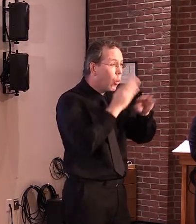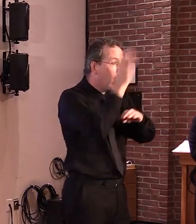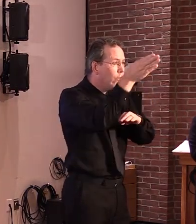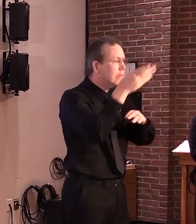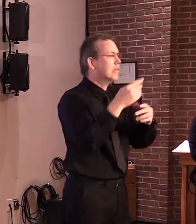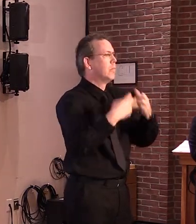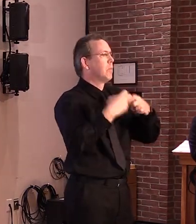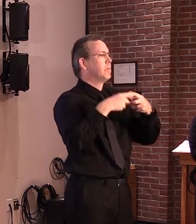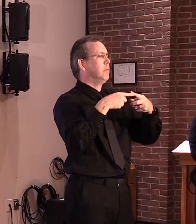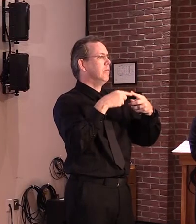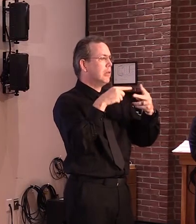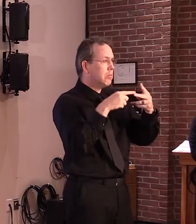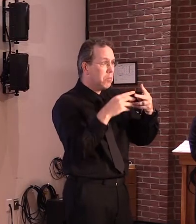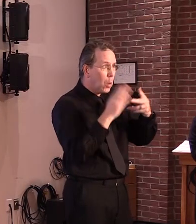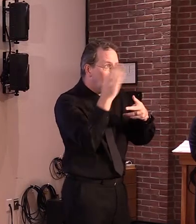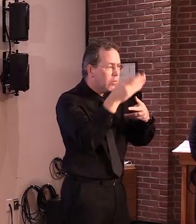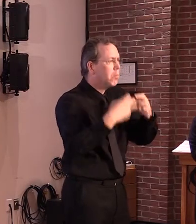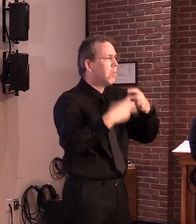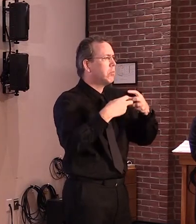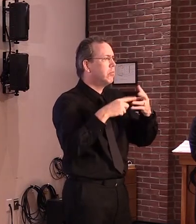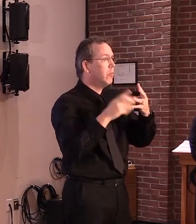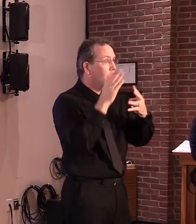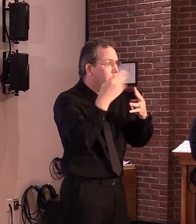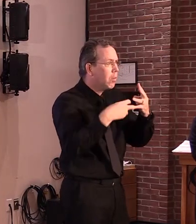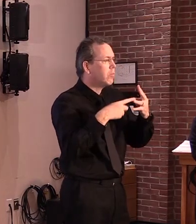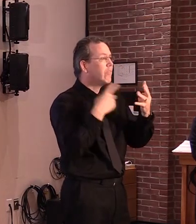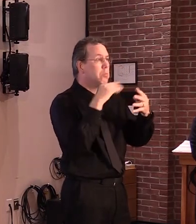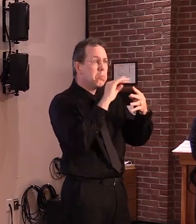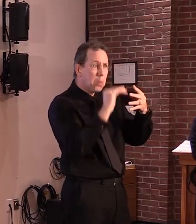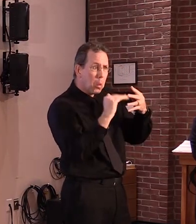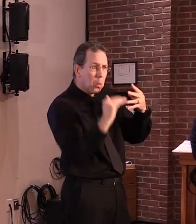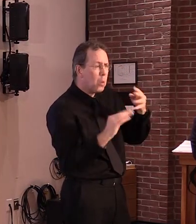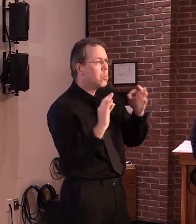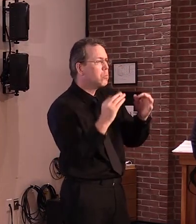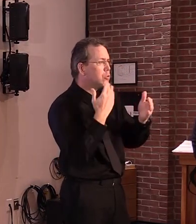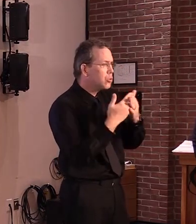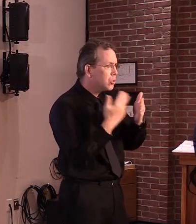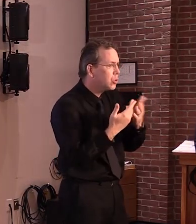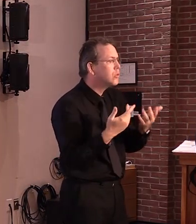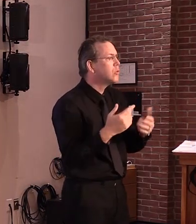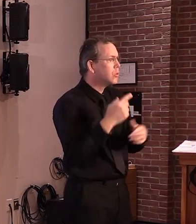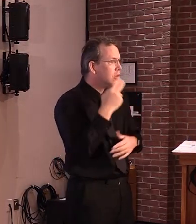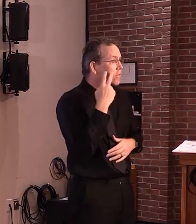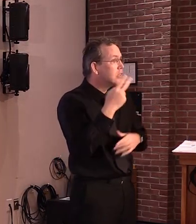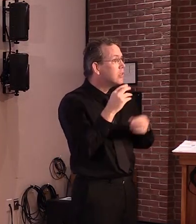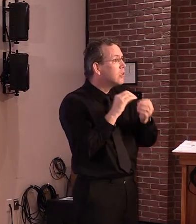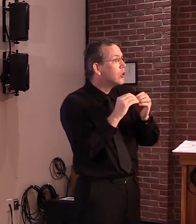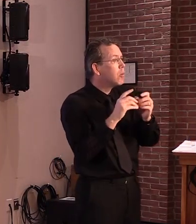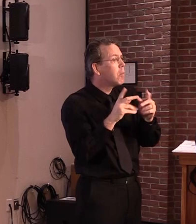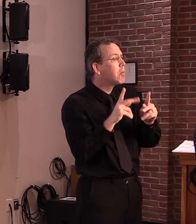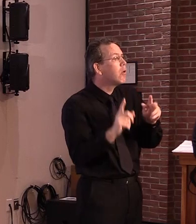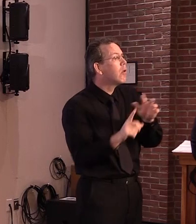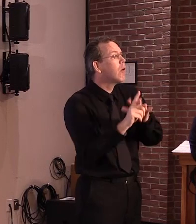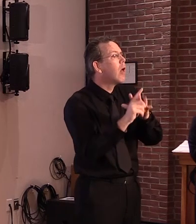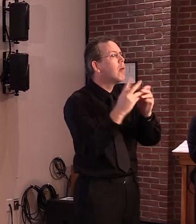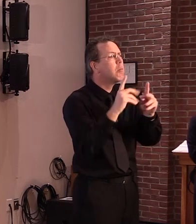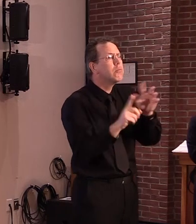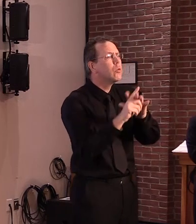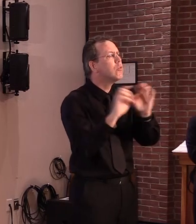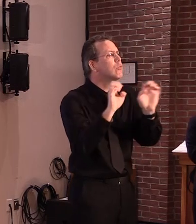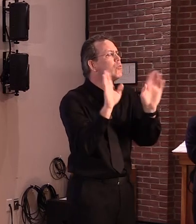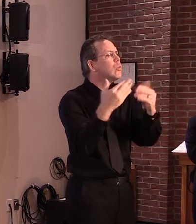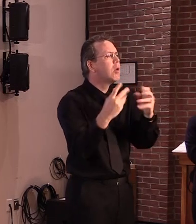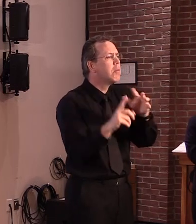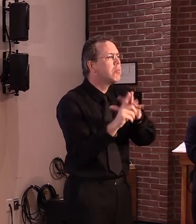surveillance, which informs us about the percent of visits to emergency care centers for COVID-like symptoms. We want